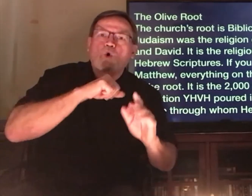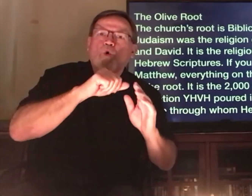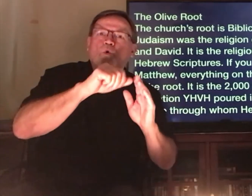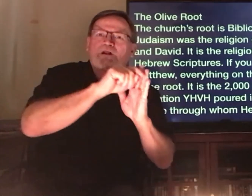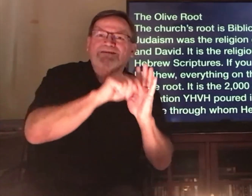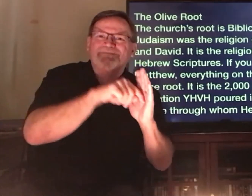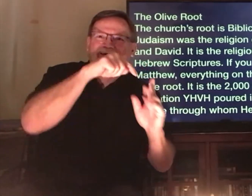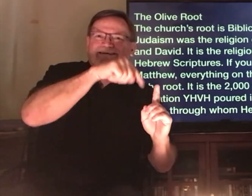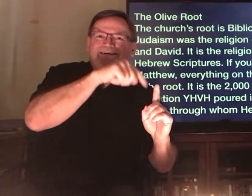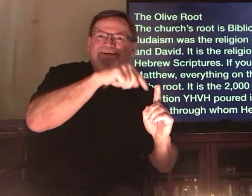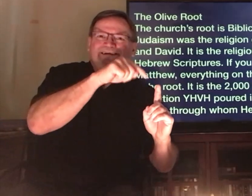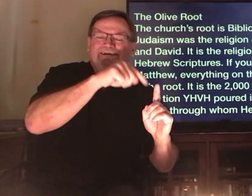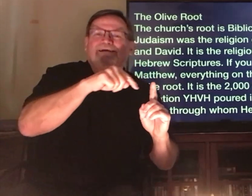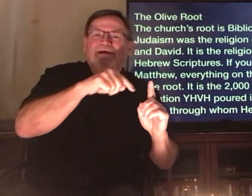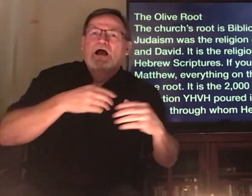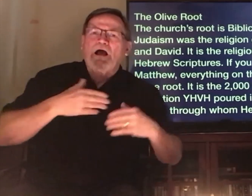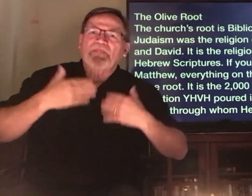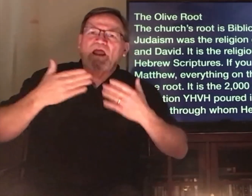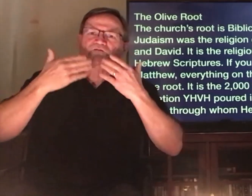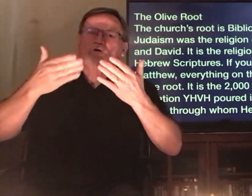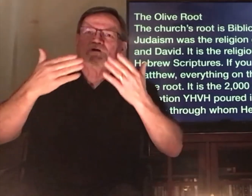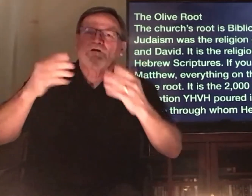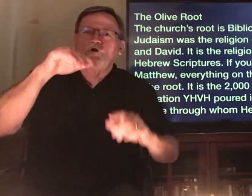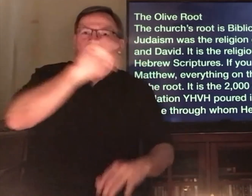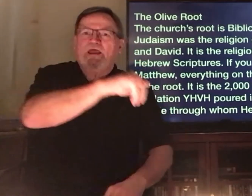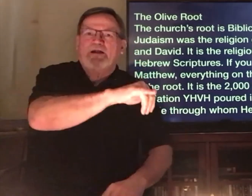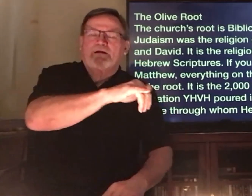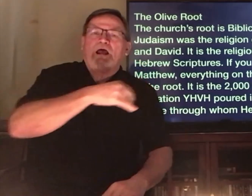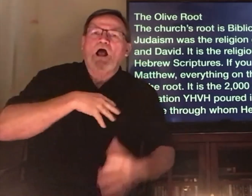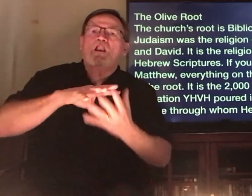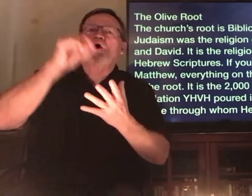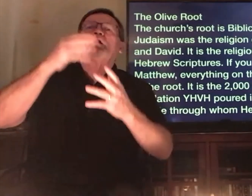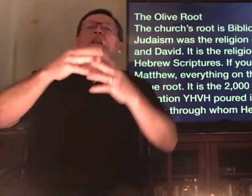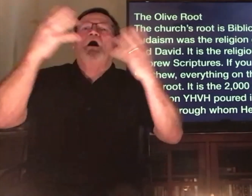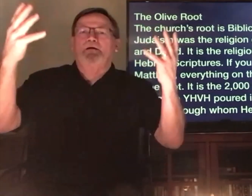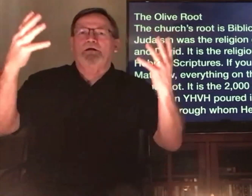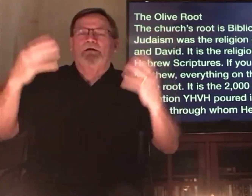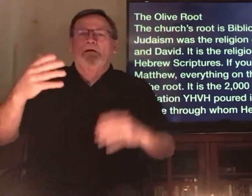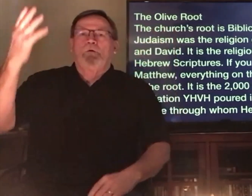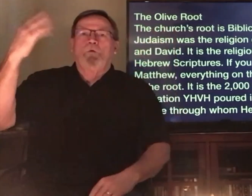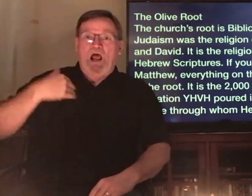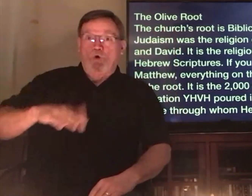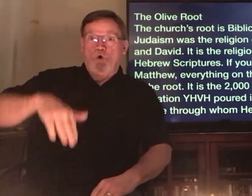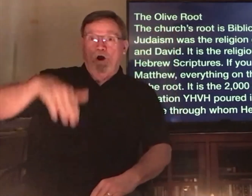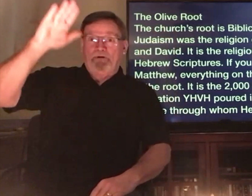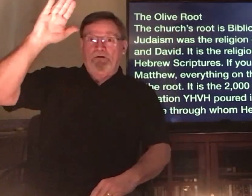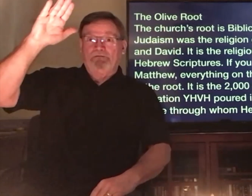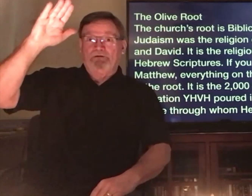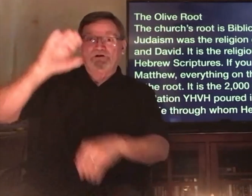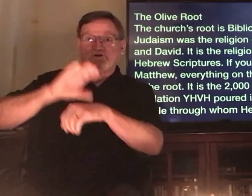the religion revealed in Hebrew scriptures. If you open your